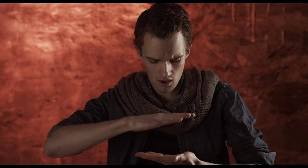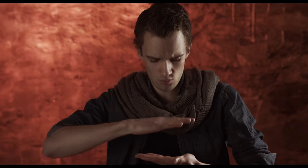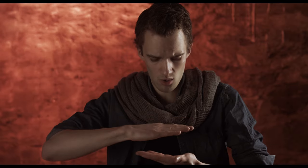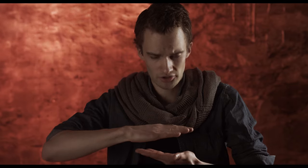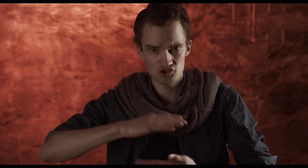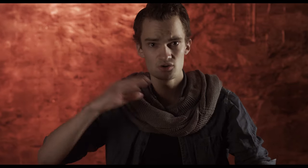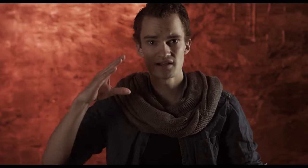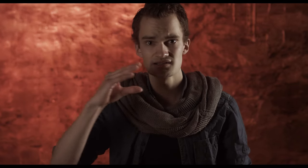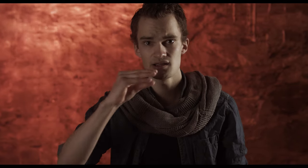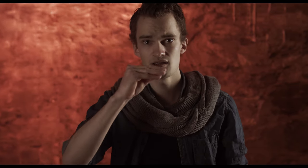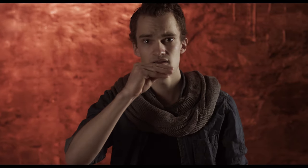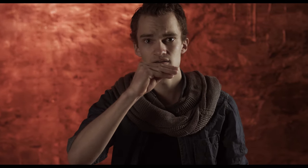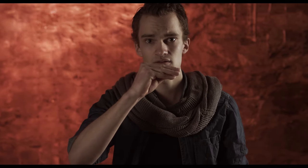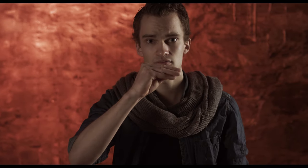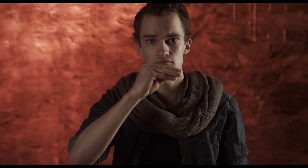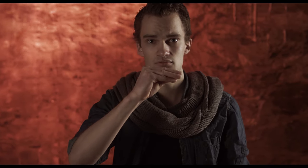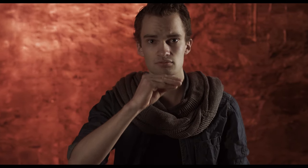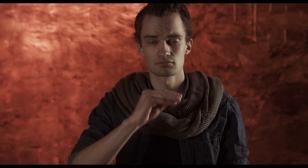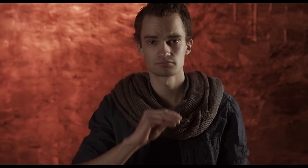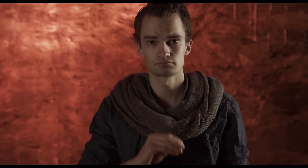And what shall I say?